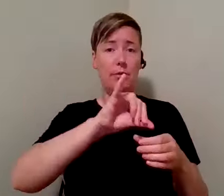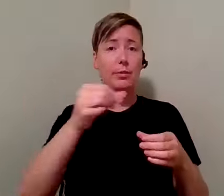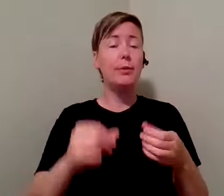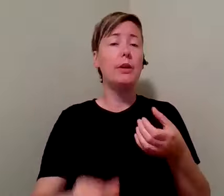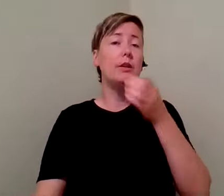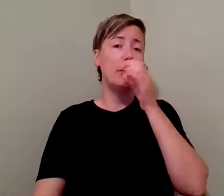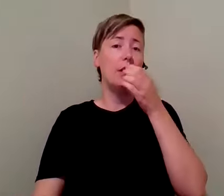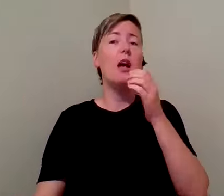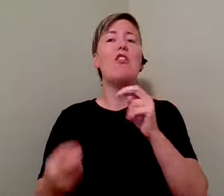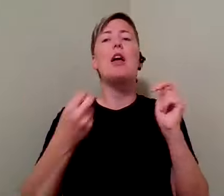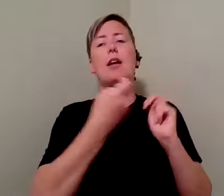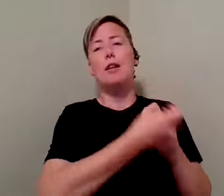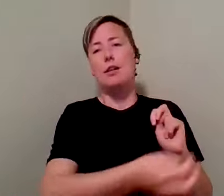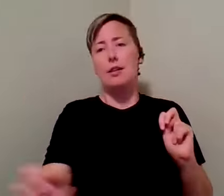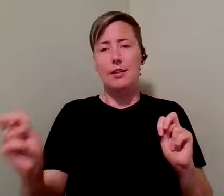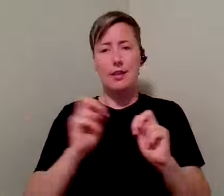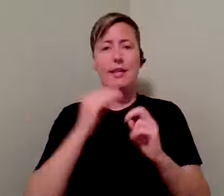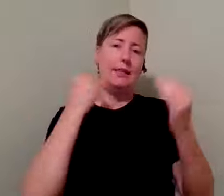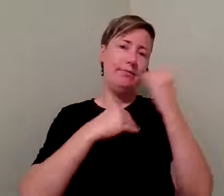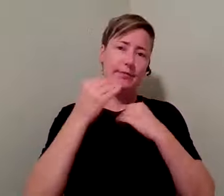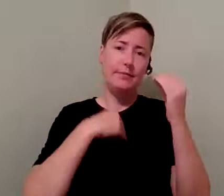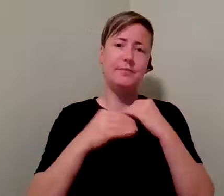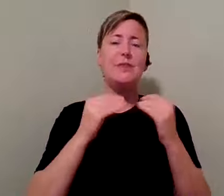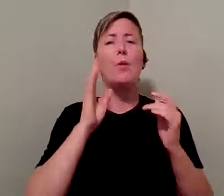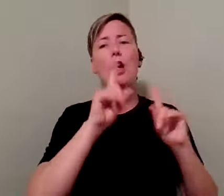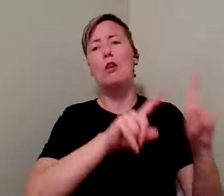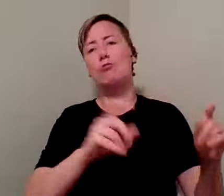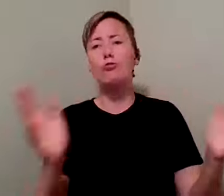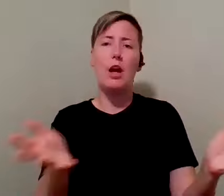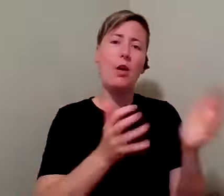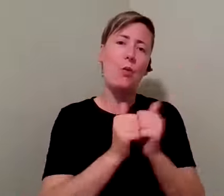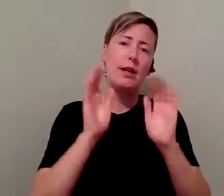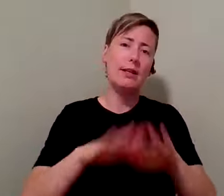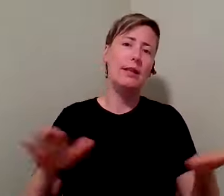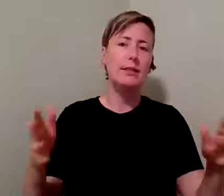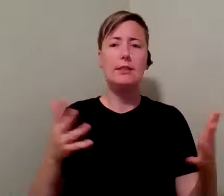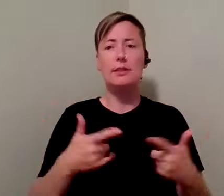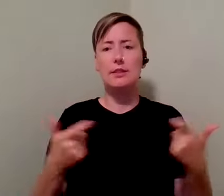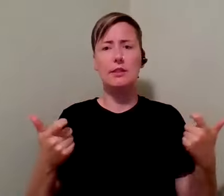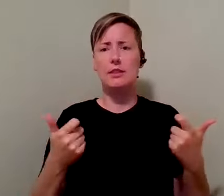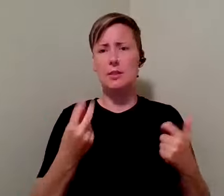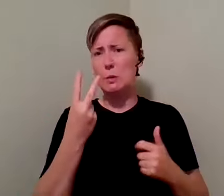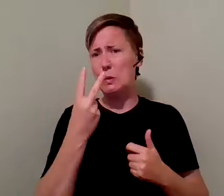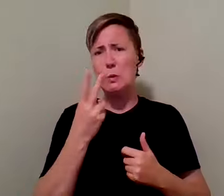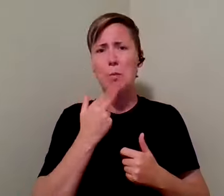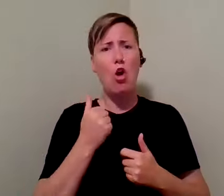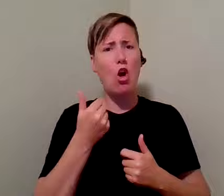dinner, and then he'd ask us kids how the day was like, and so on and so forth. 2 small drinks a day. So now that I'm a